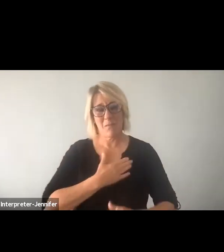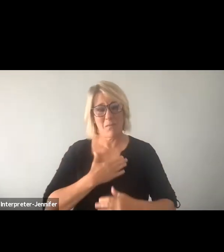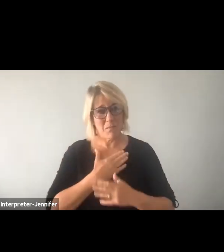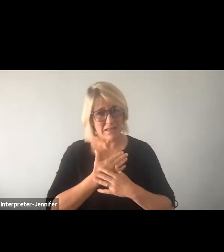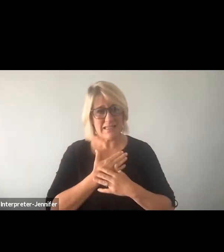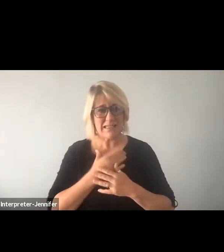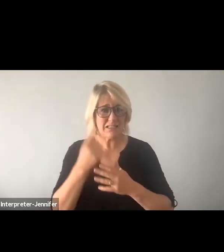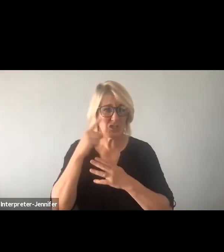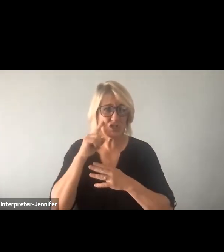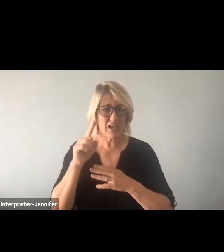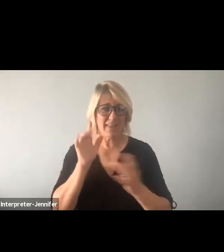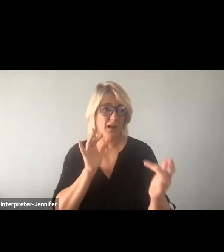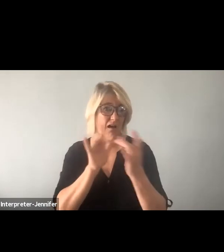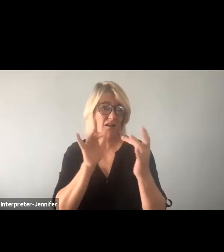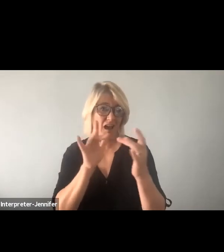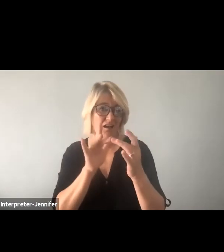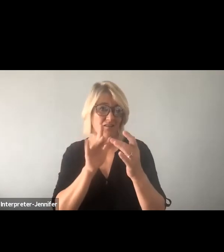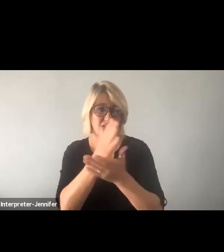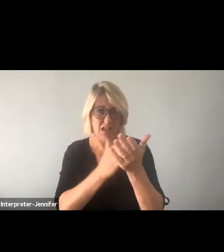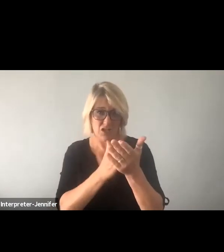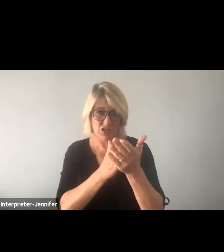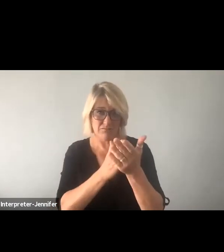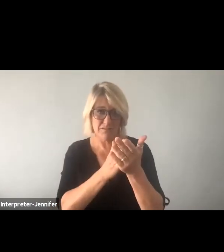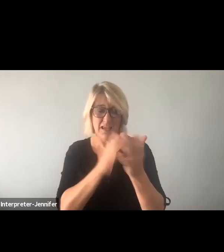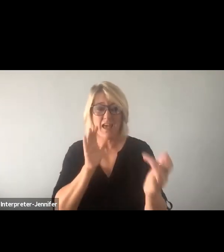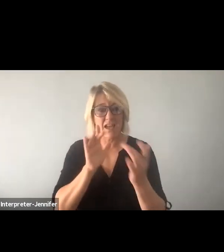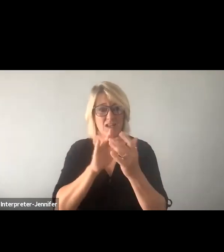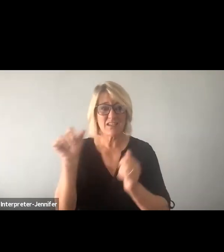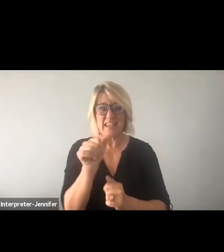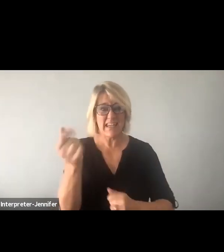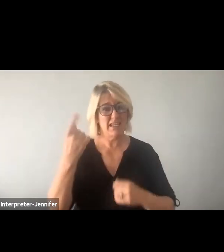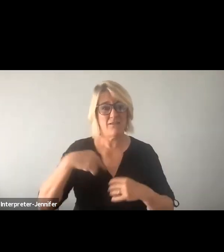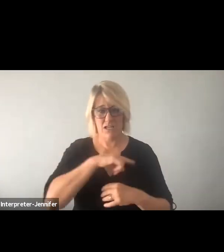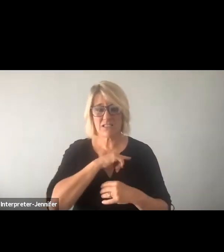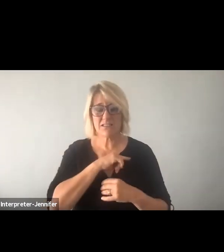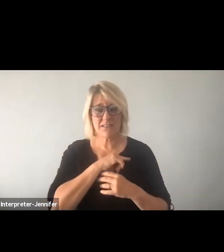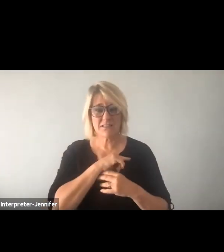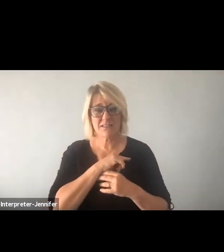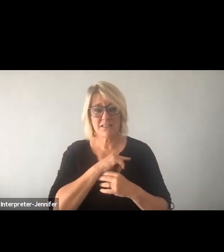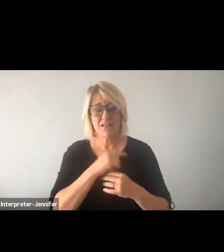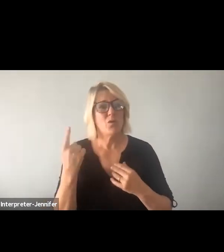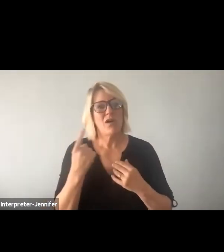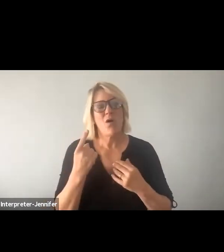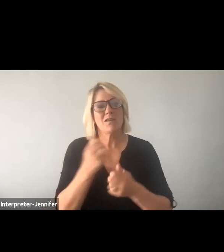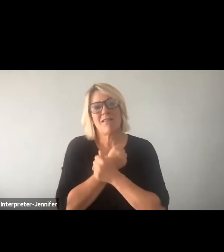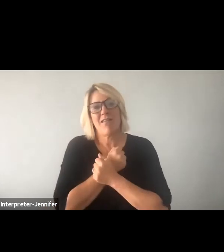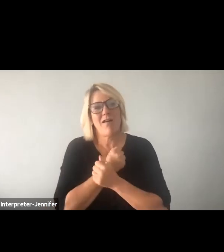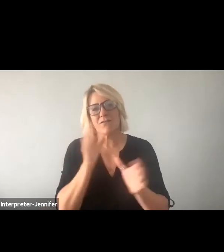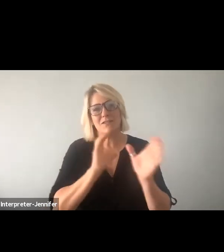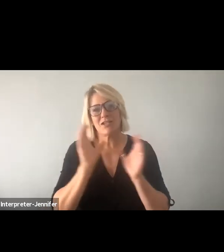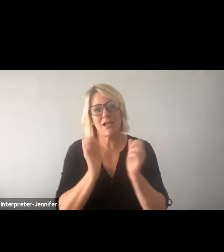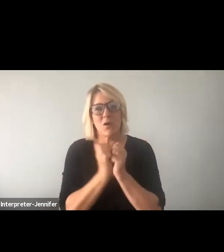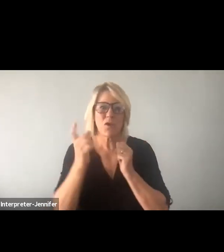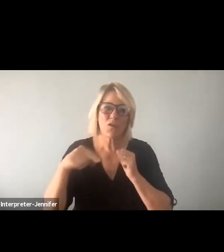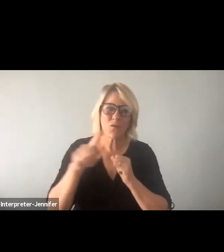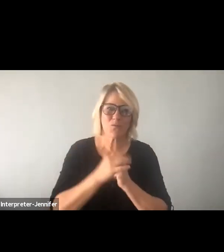that contacts section and reach out to any of us. And we always love hearing from you.